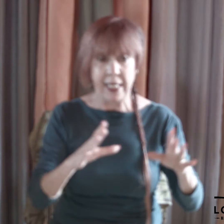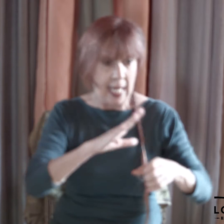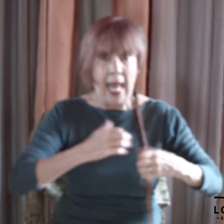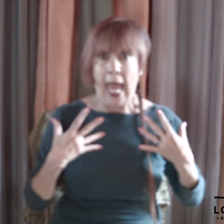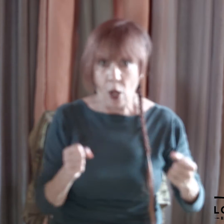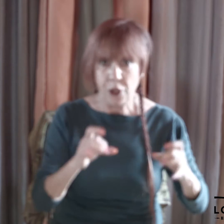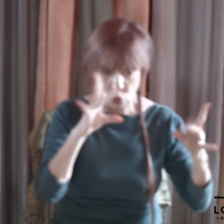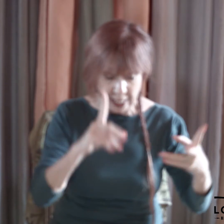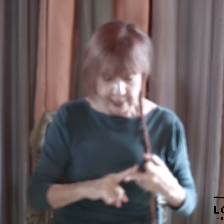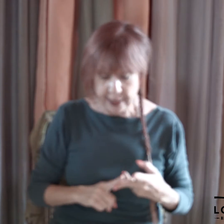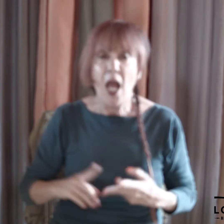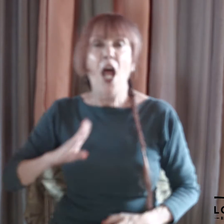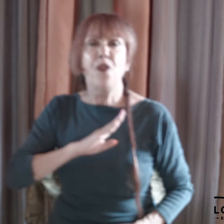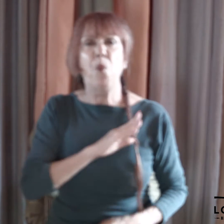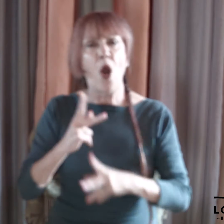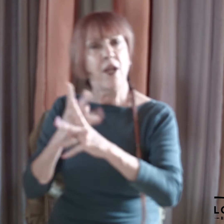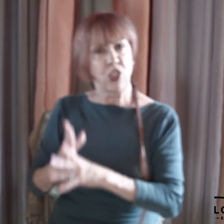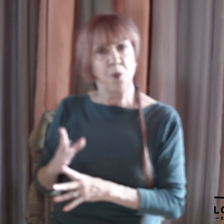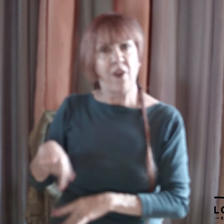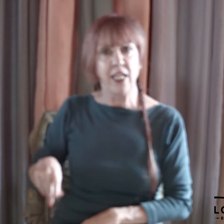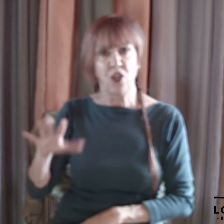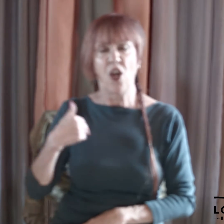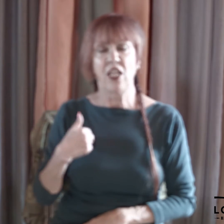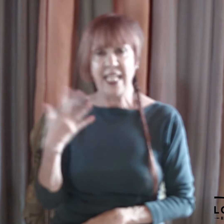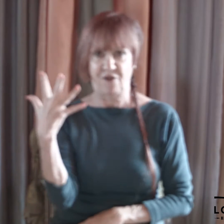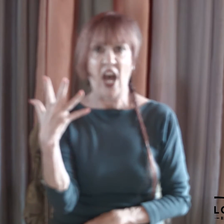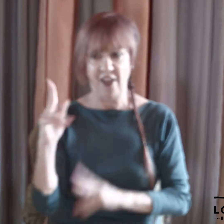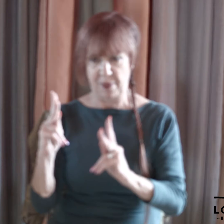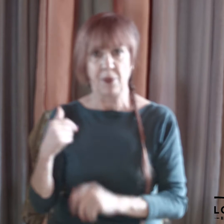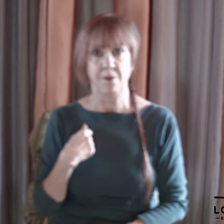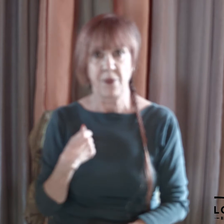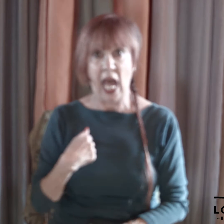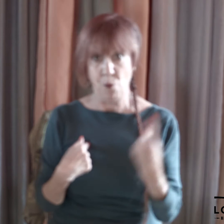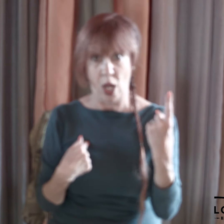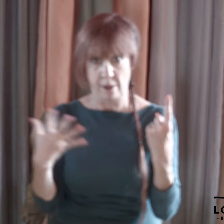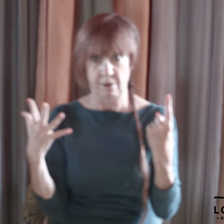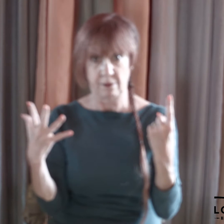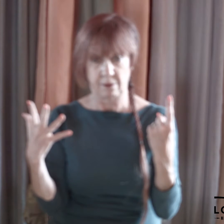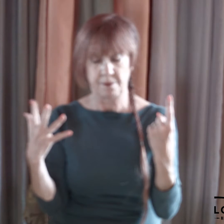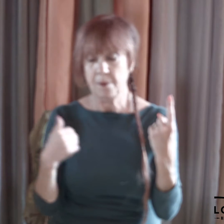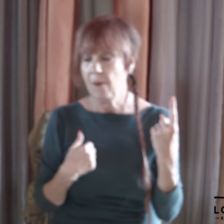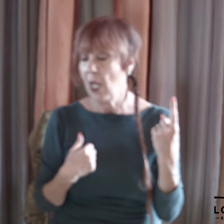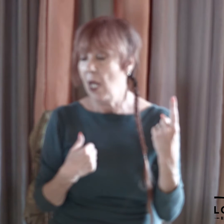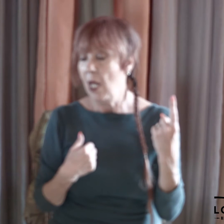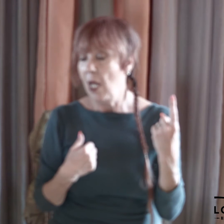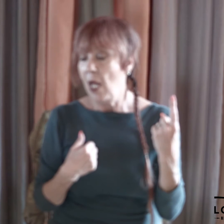of Supervisors that oversees Los Angeles County is 5 people. So I am one of them. And where